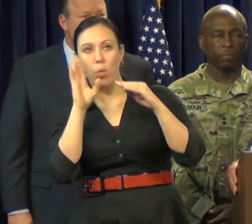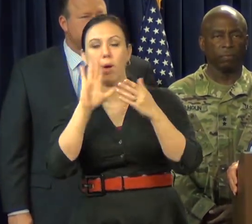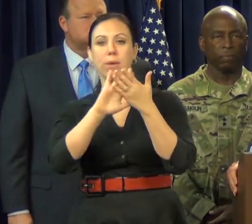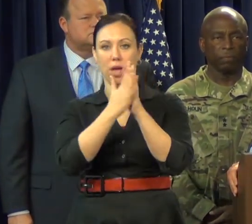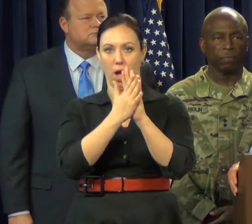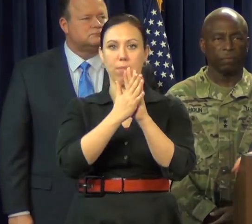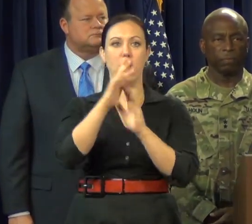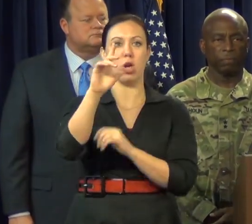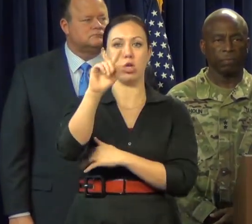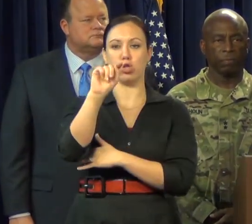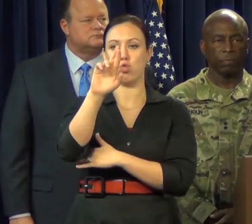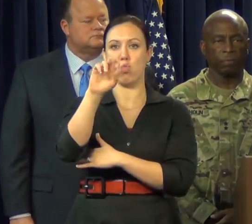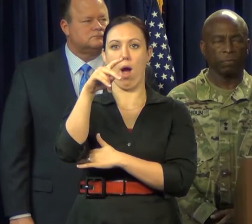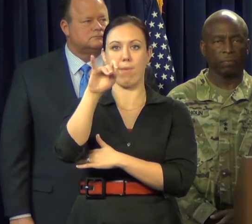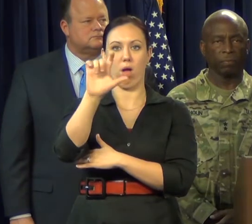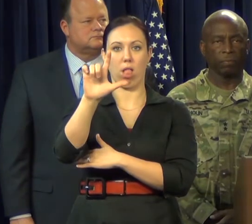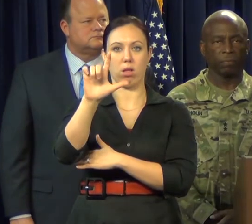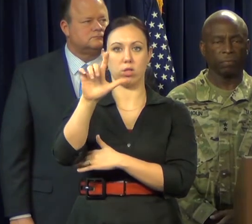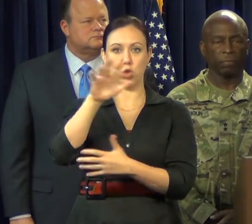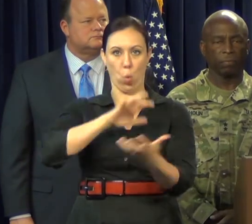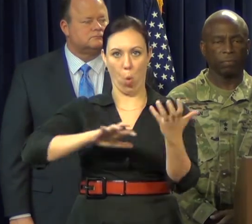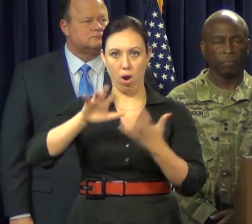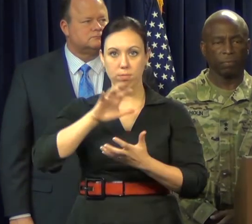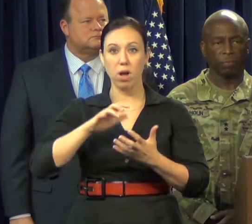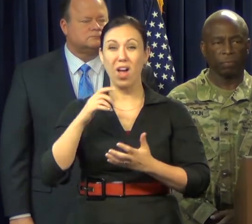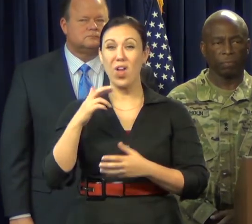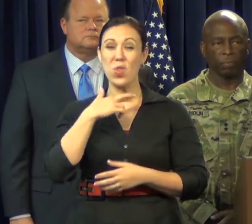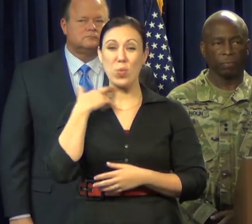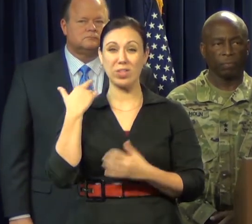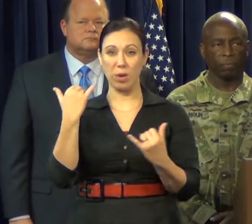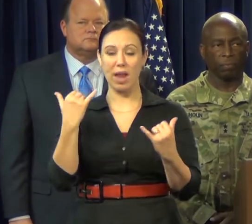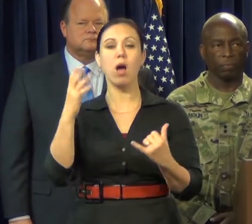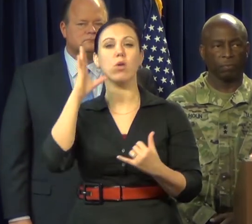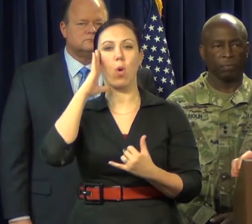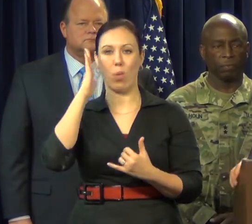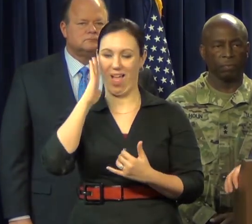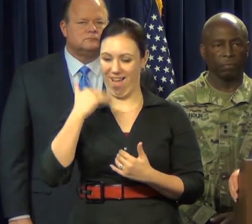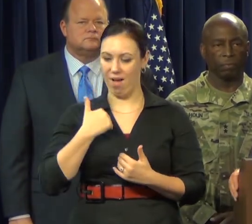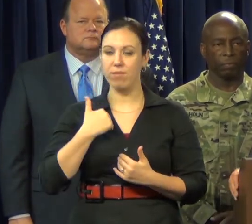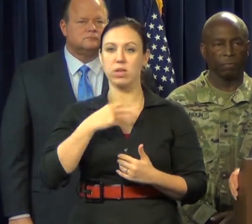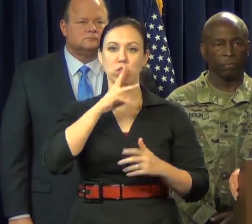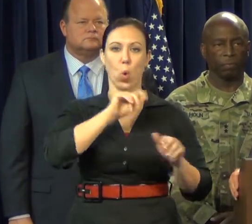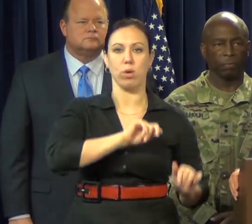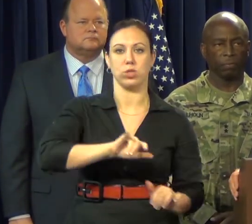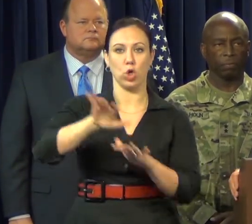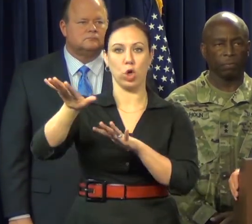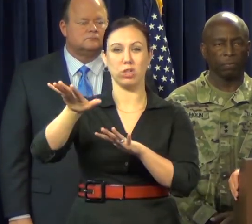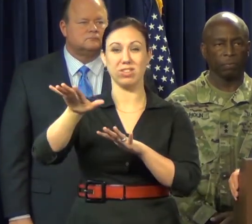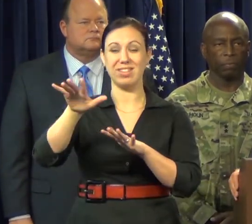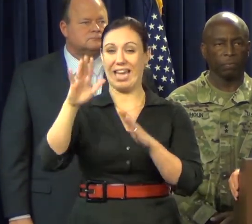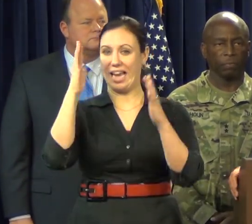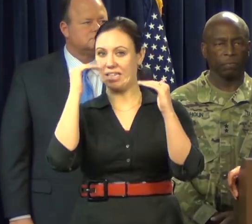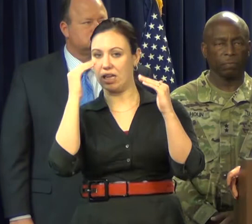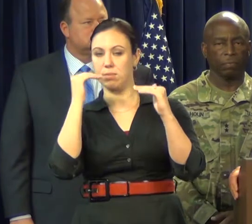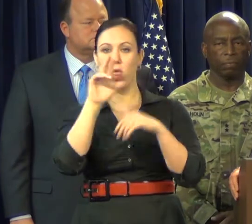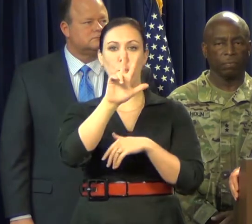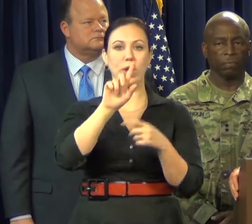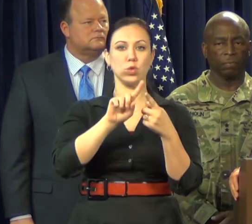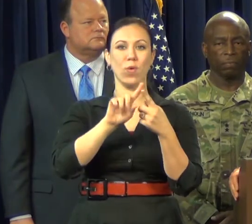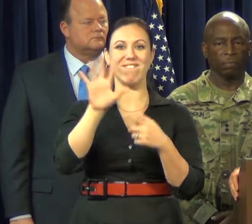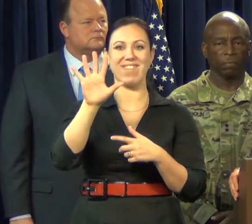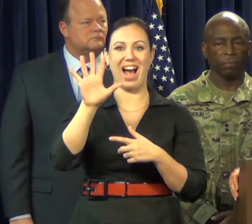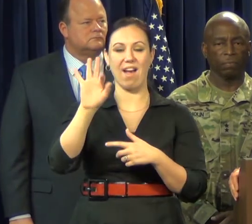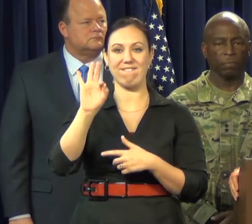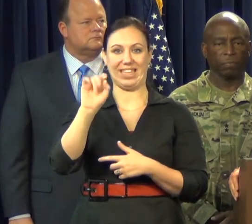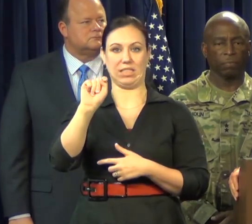storm. The risk we have right now is we know we're going to have storm surge. It's anticipated to be 3 to 5 feet. However, we